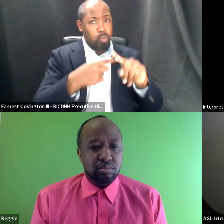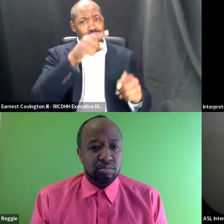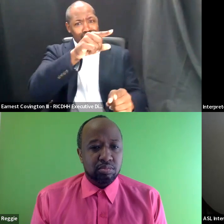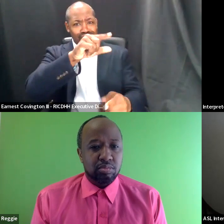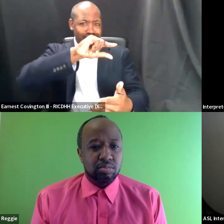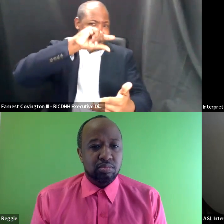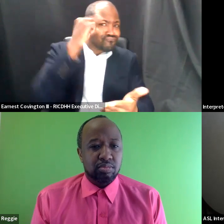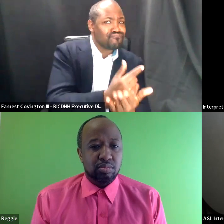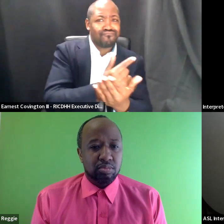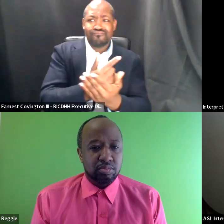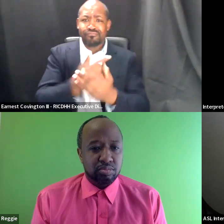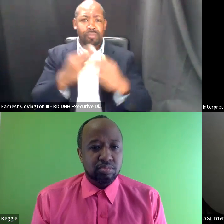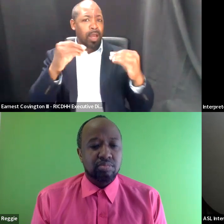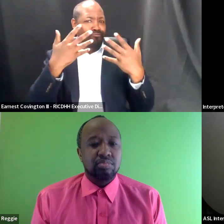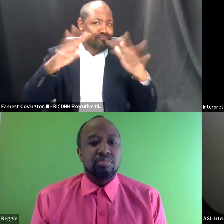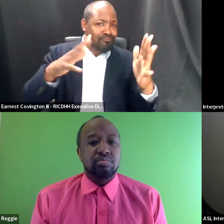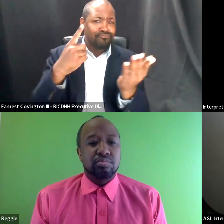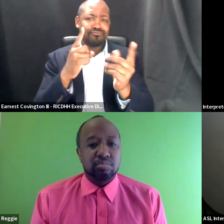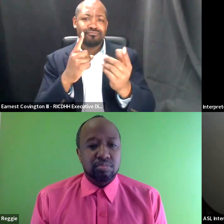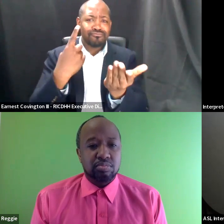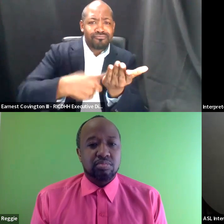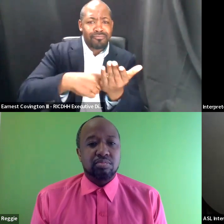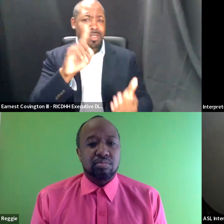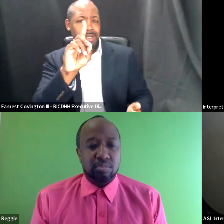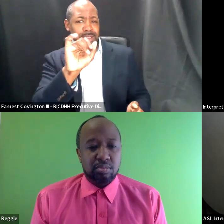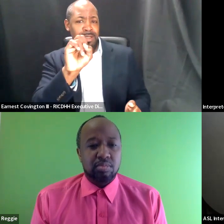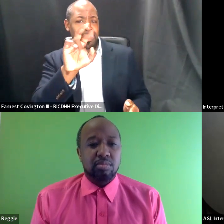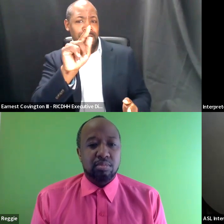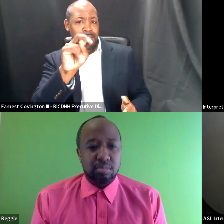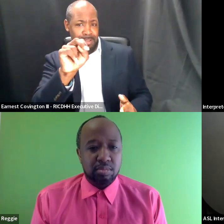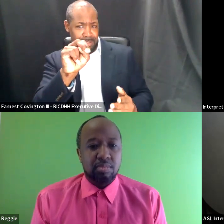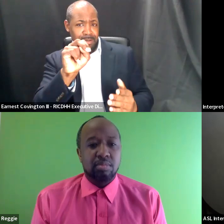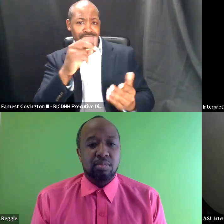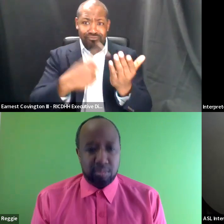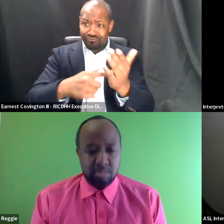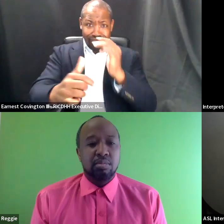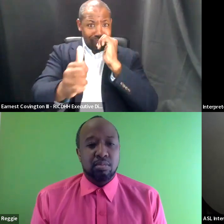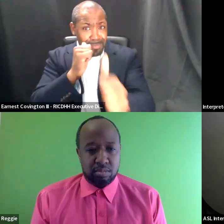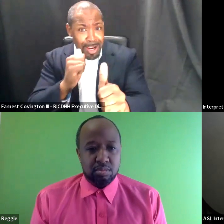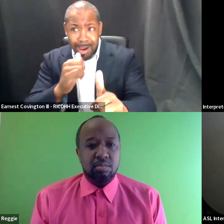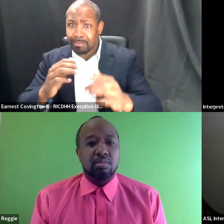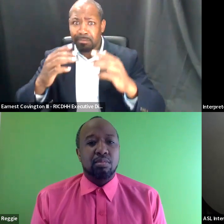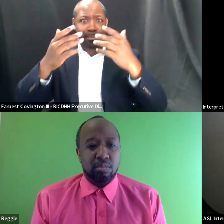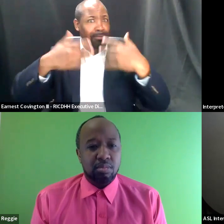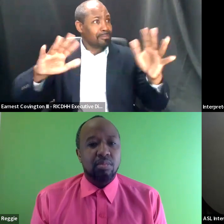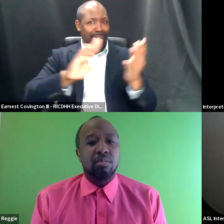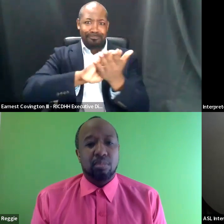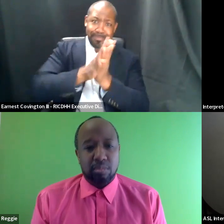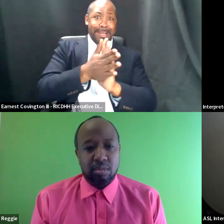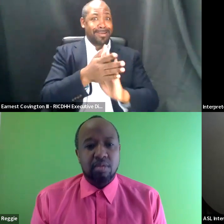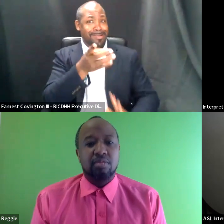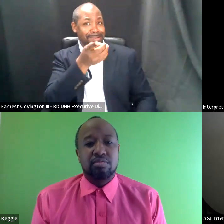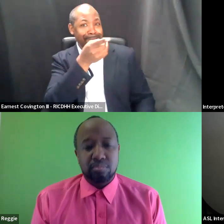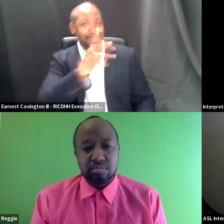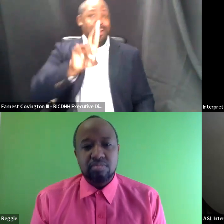year. So I'm wondering, what do you think you'll be pursuing, once you go through your